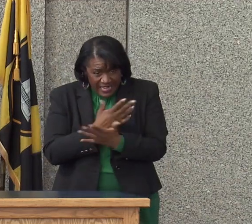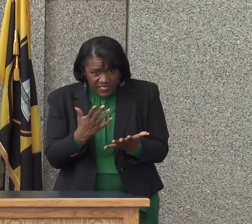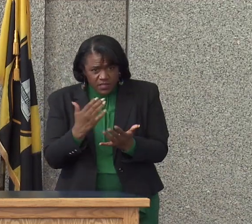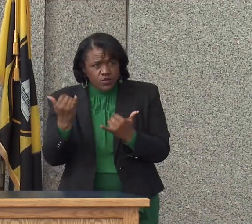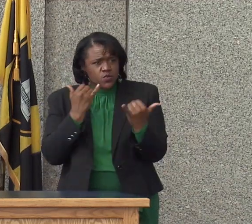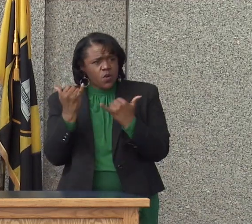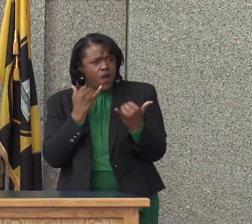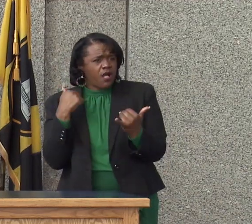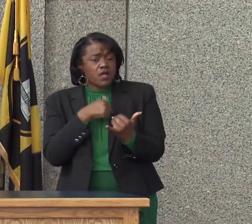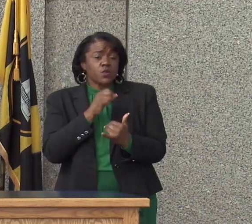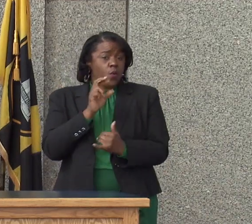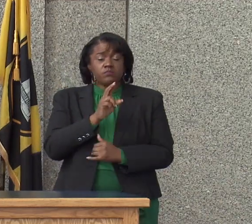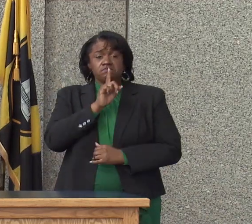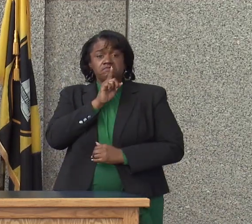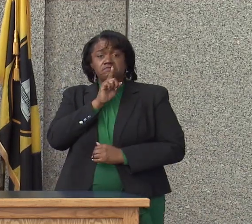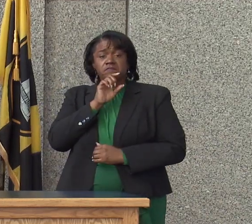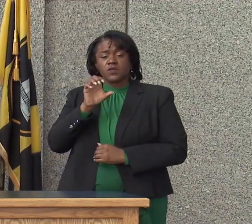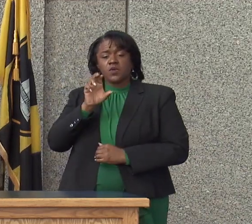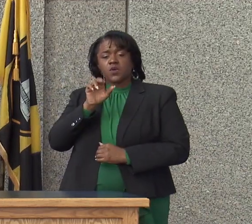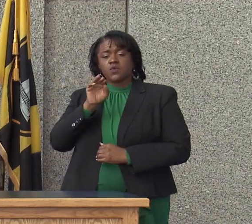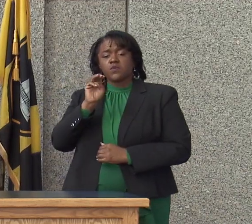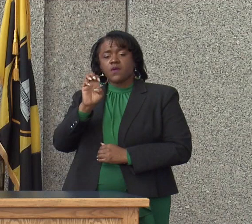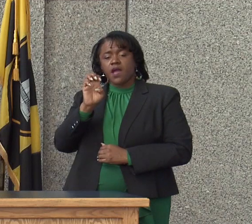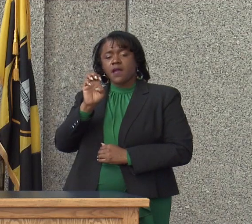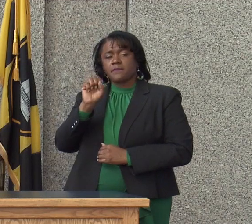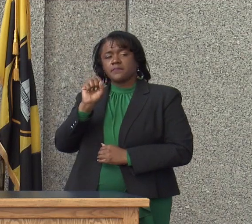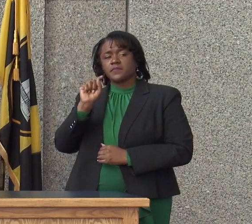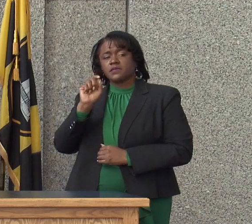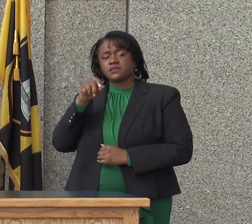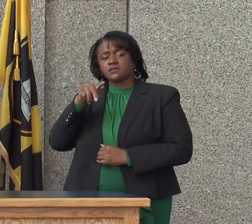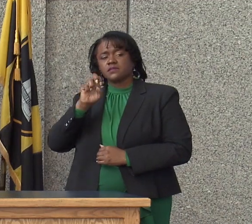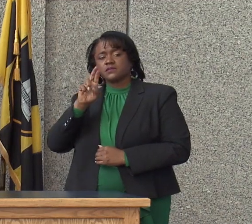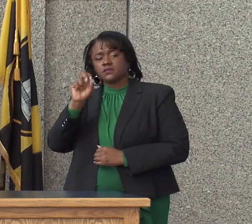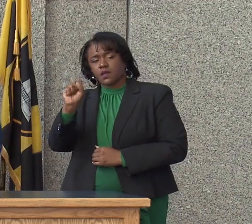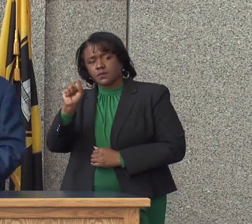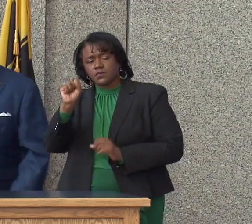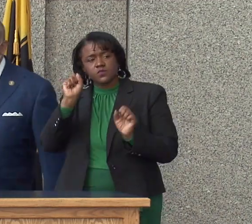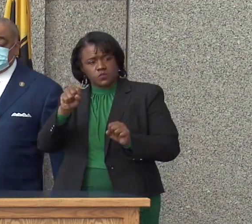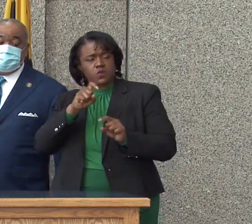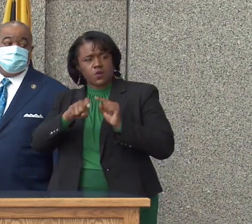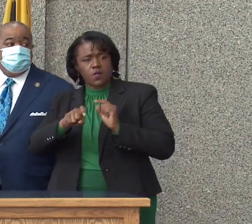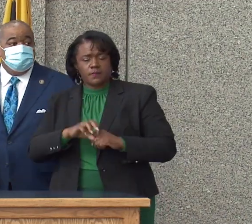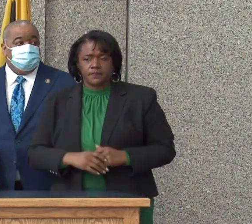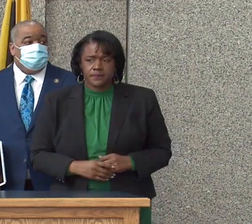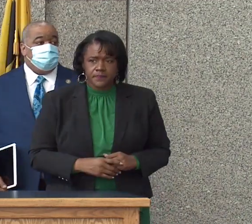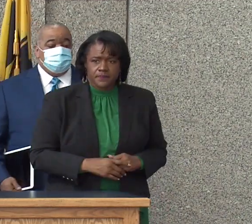call us, or you can do it anonymously by calling Crime Stoppers. Thank you.